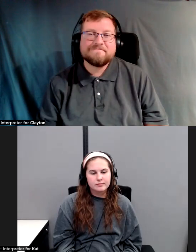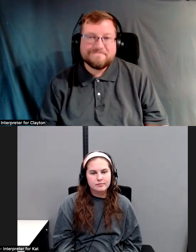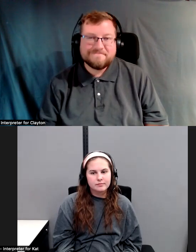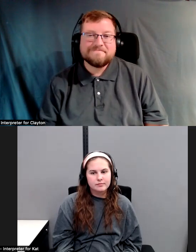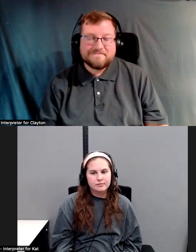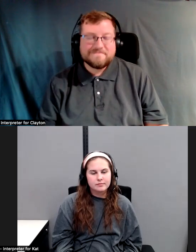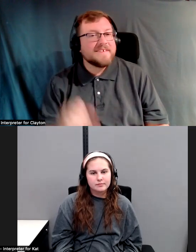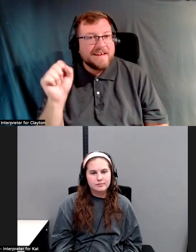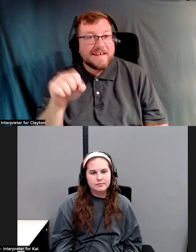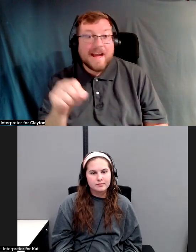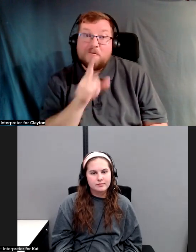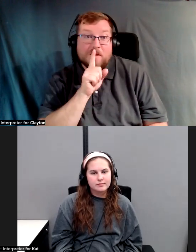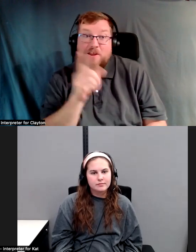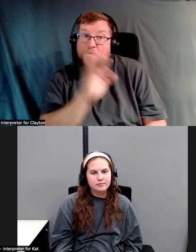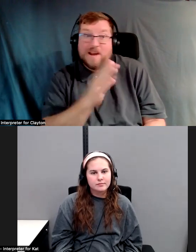Yeah, you never know.